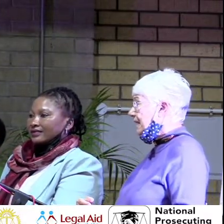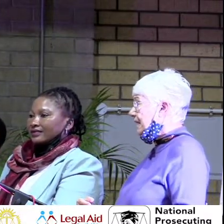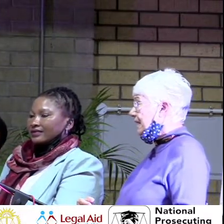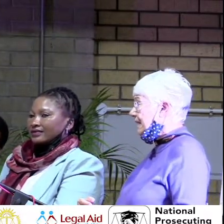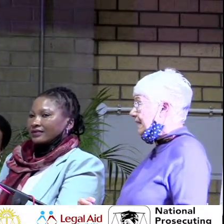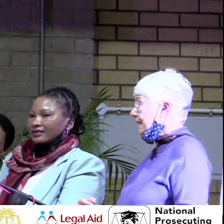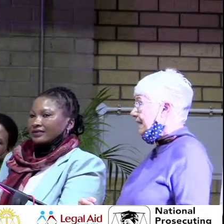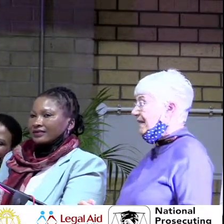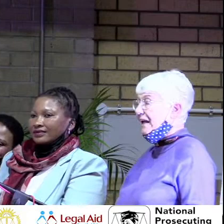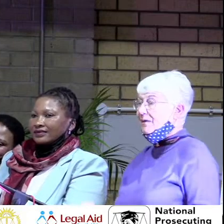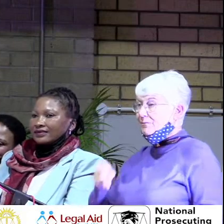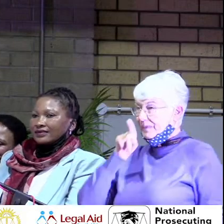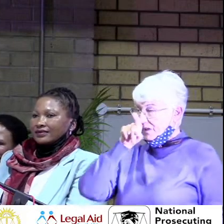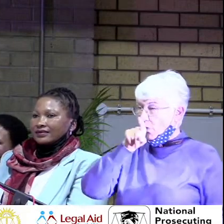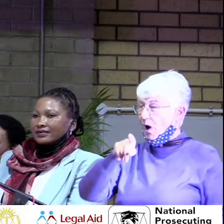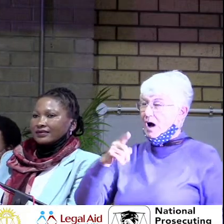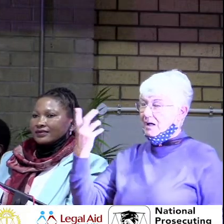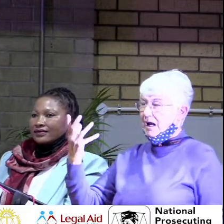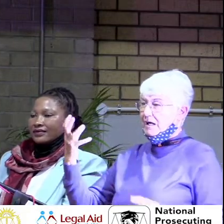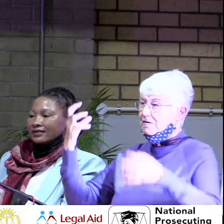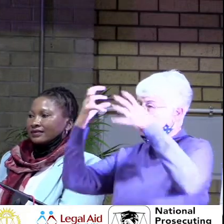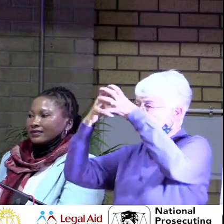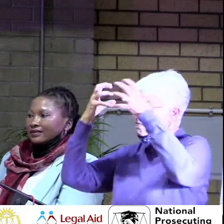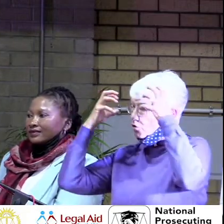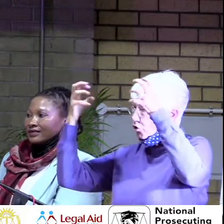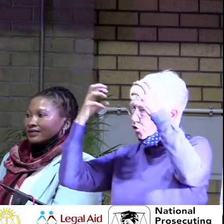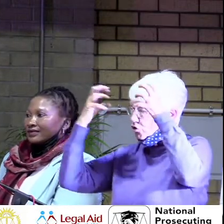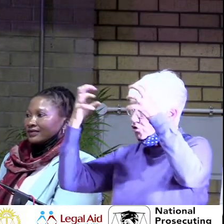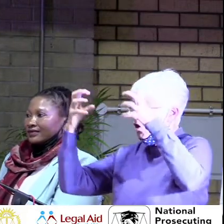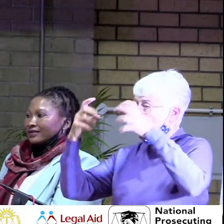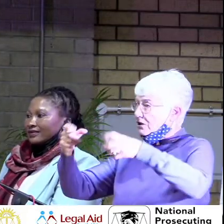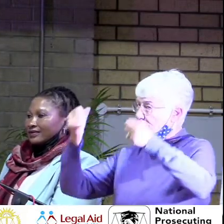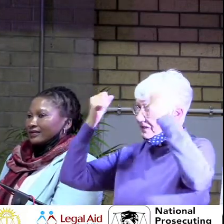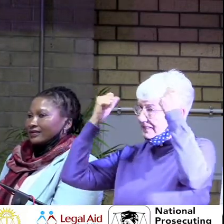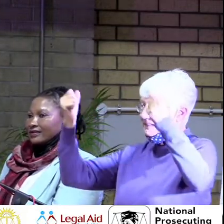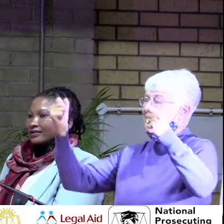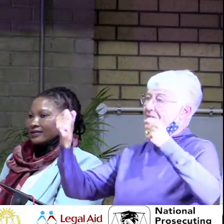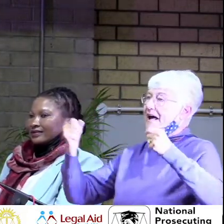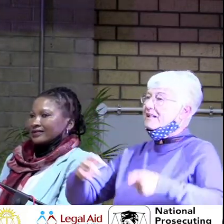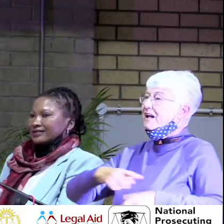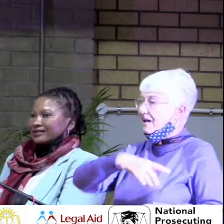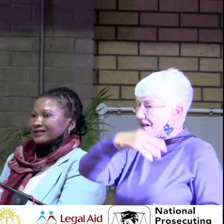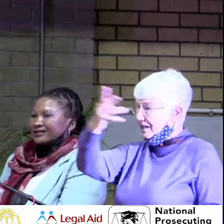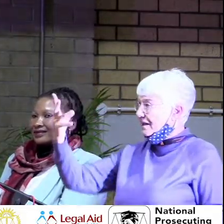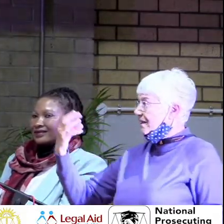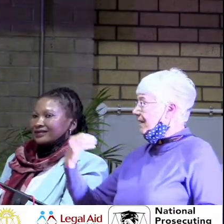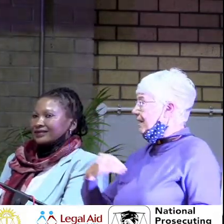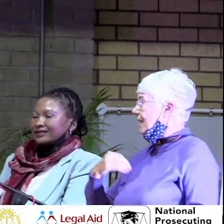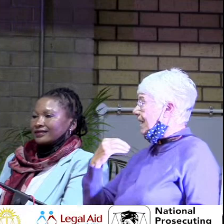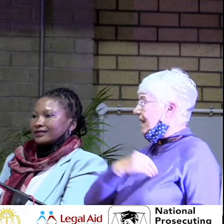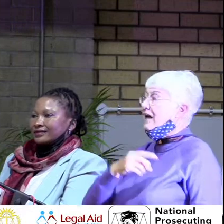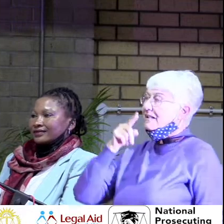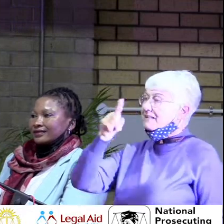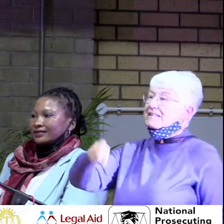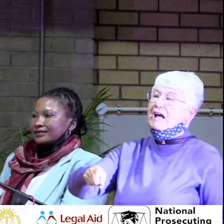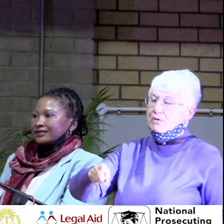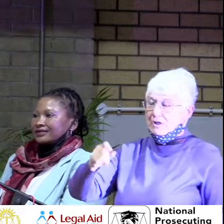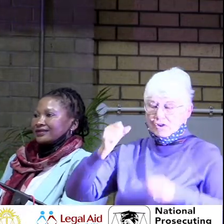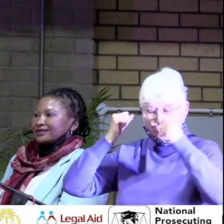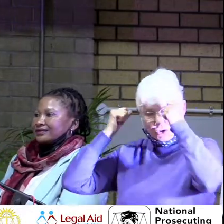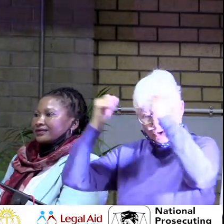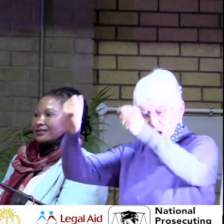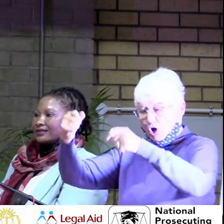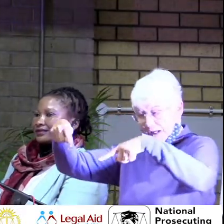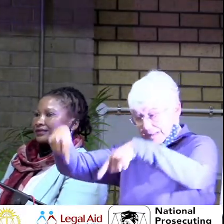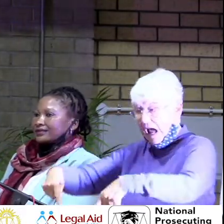you are that water that everybody thirsts for outside there. I want to say to the woman, you are stronger than you were yesterday. I